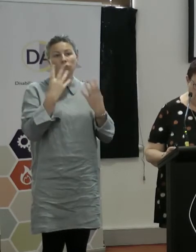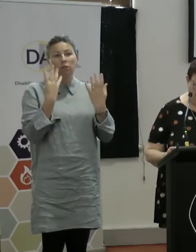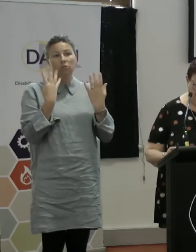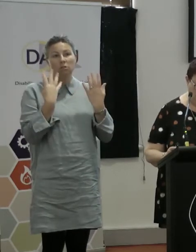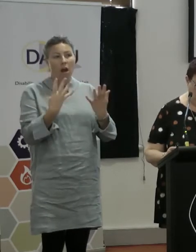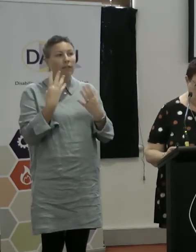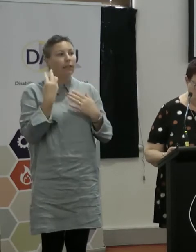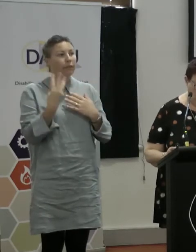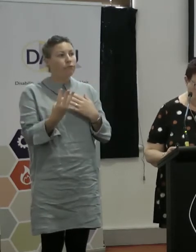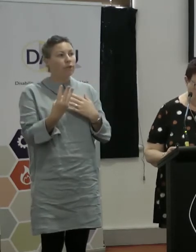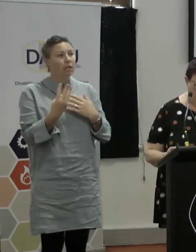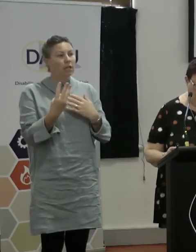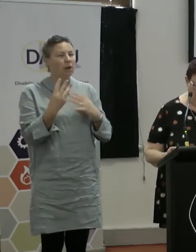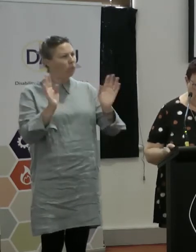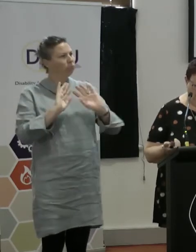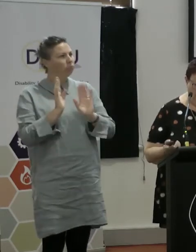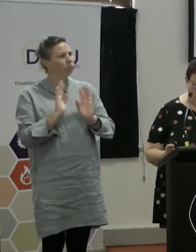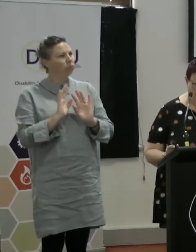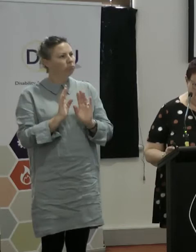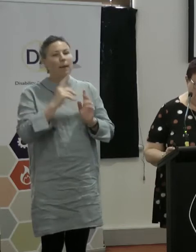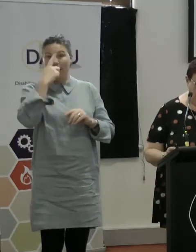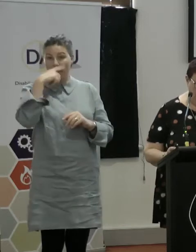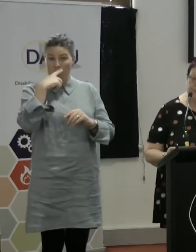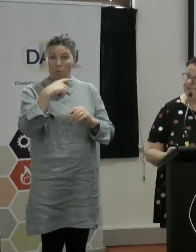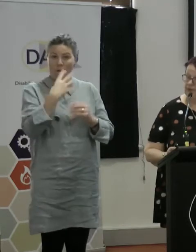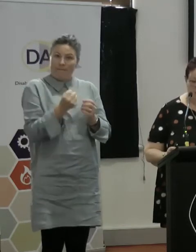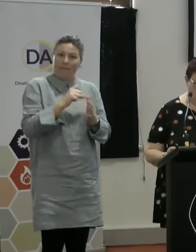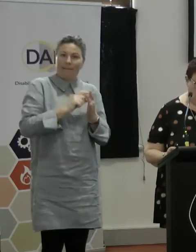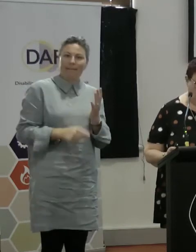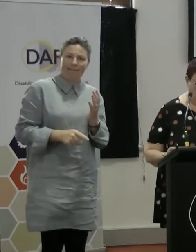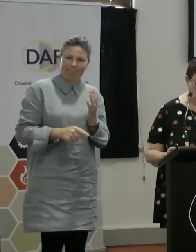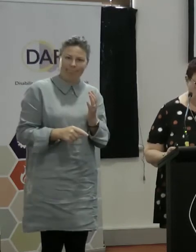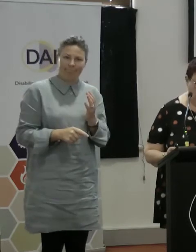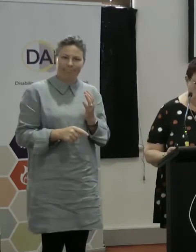293 or 80 people with disability,